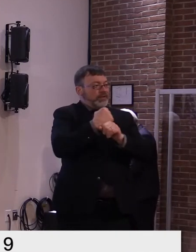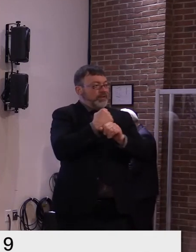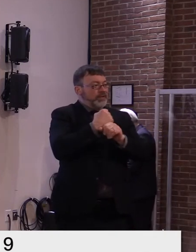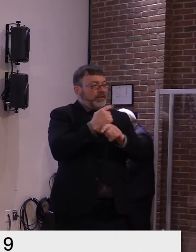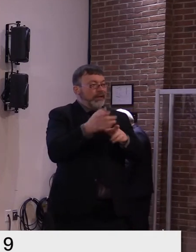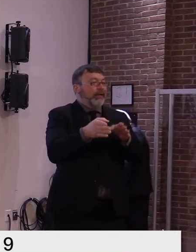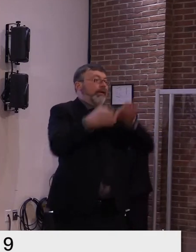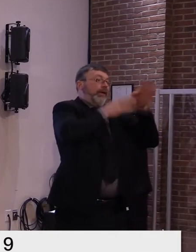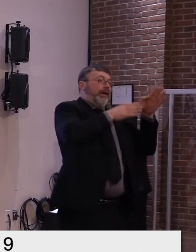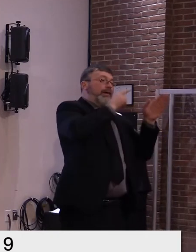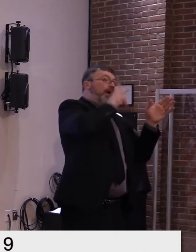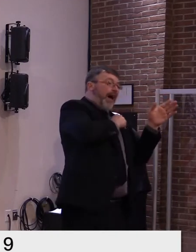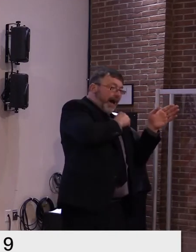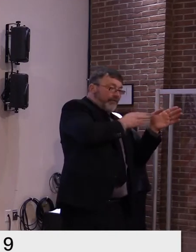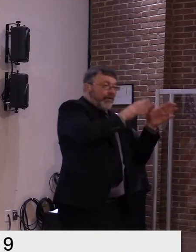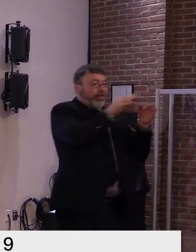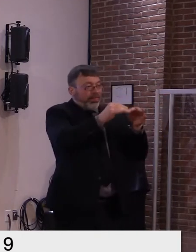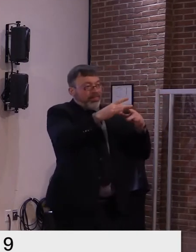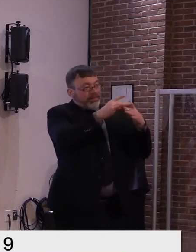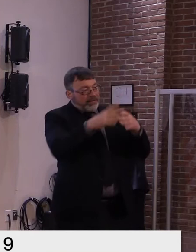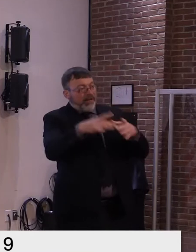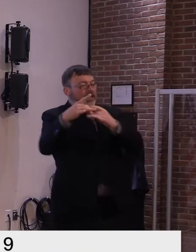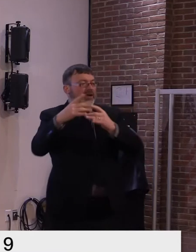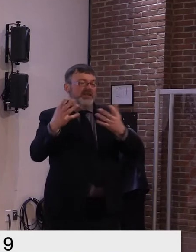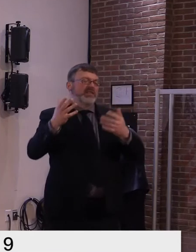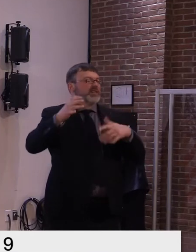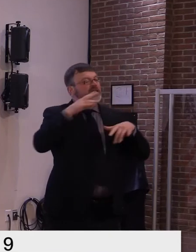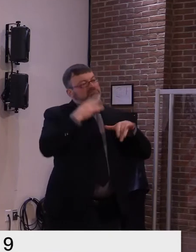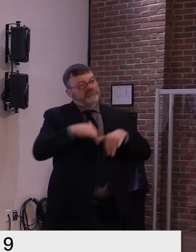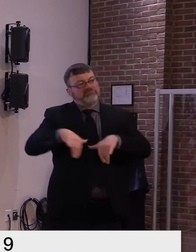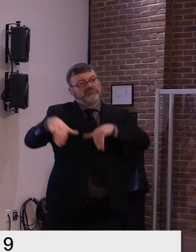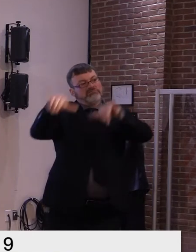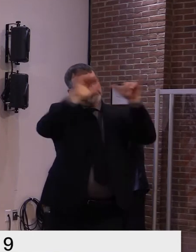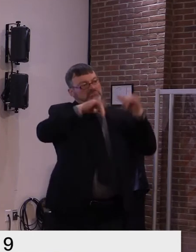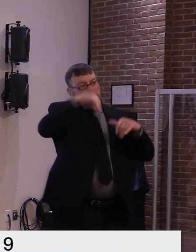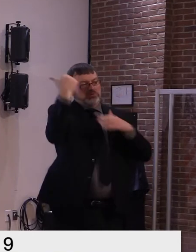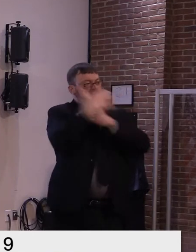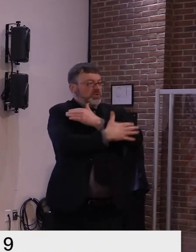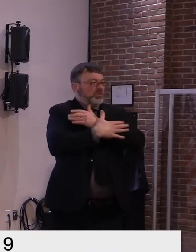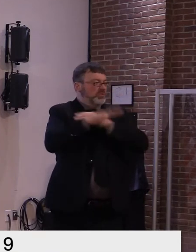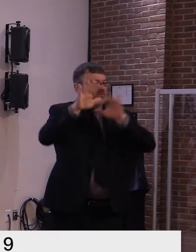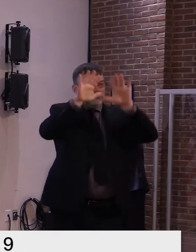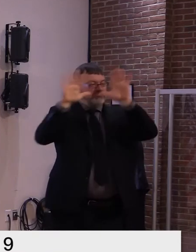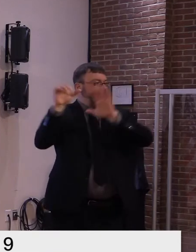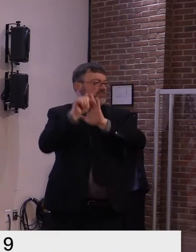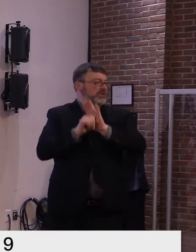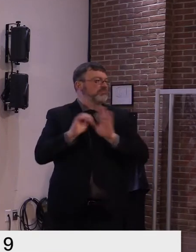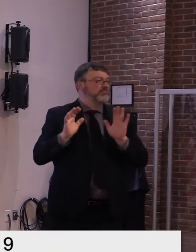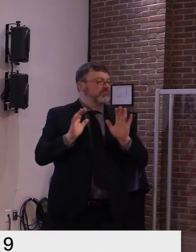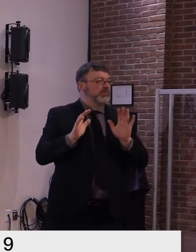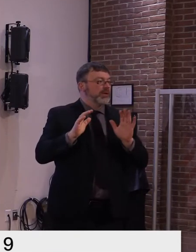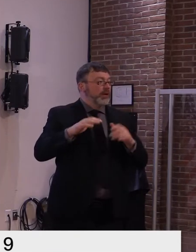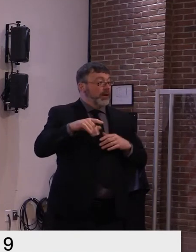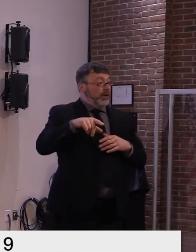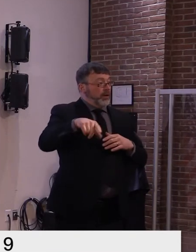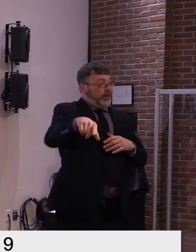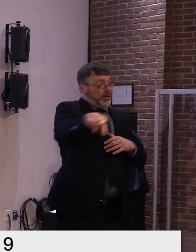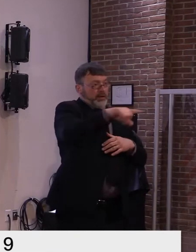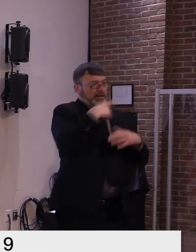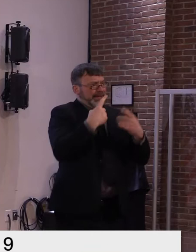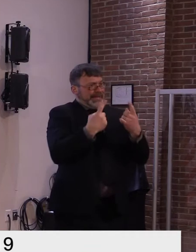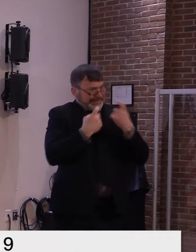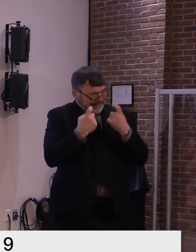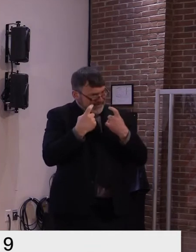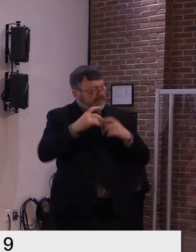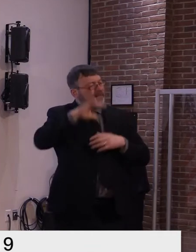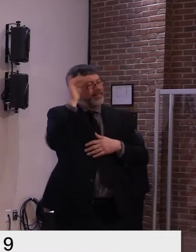gathering together. I do get a lot of questions regarding gatherings and ski resorts, though, and I